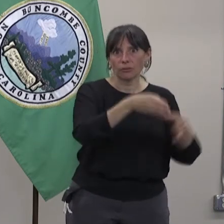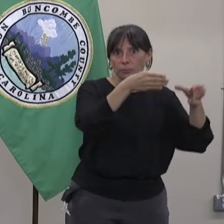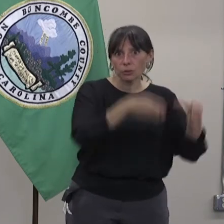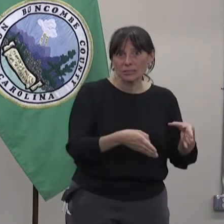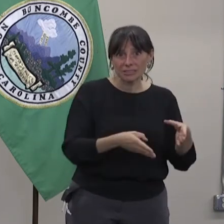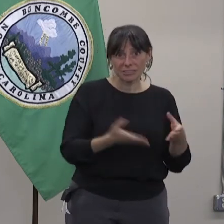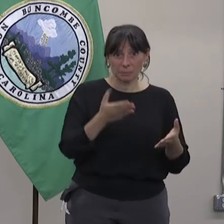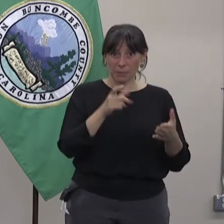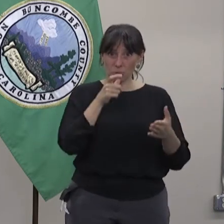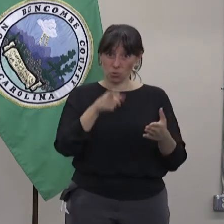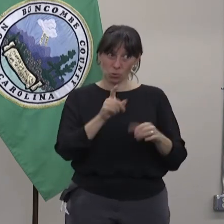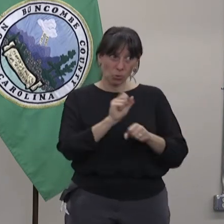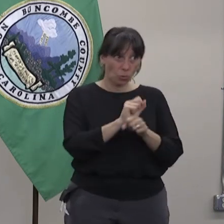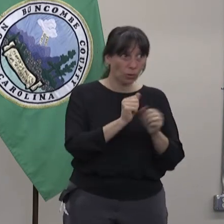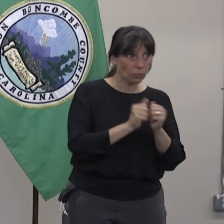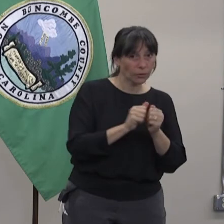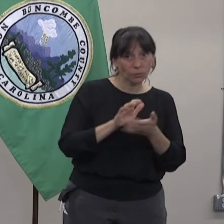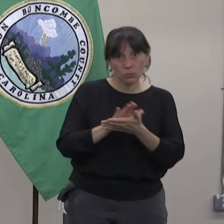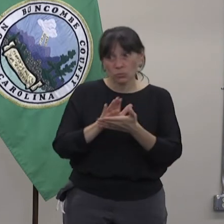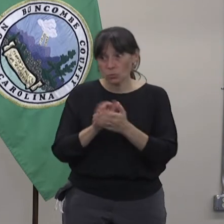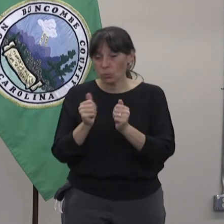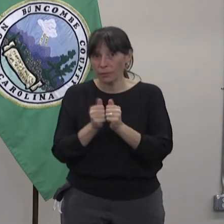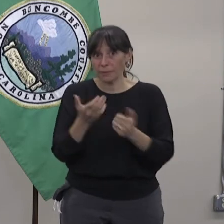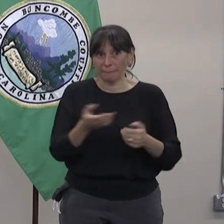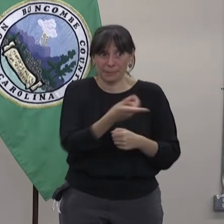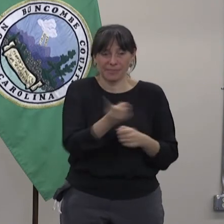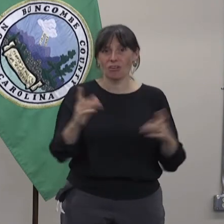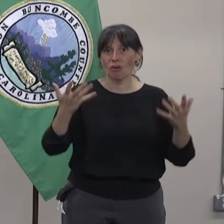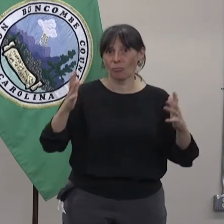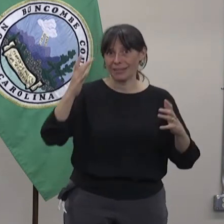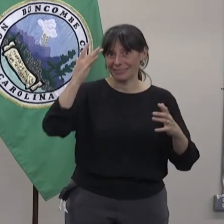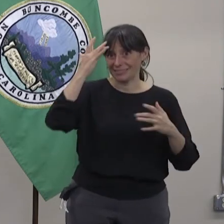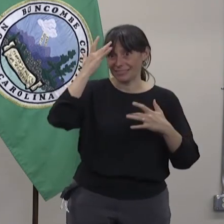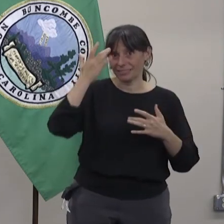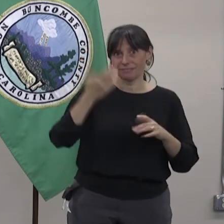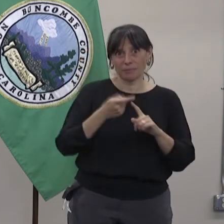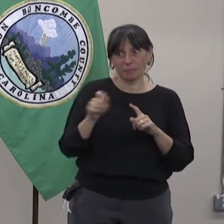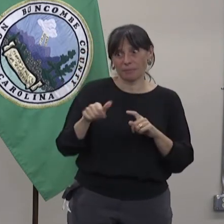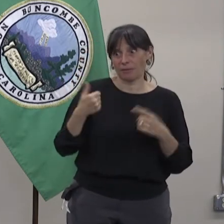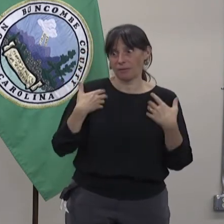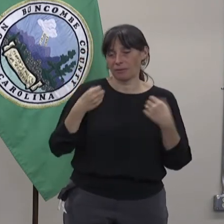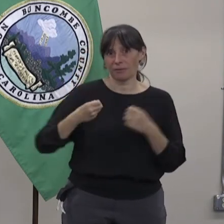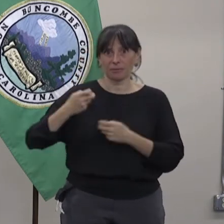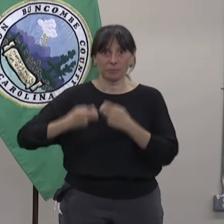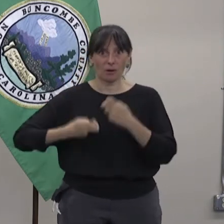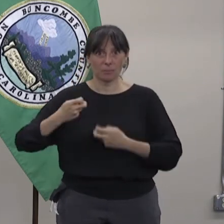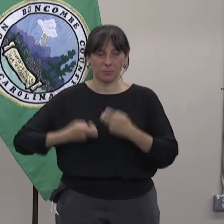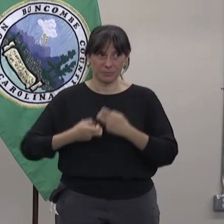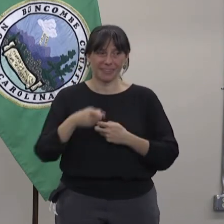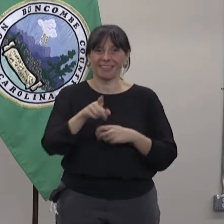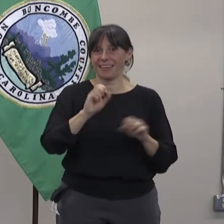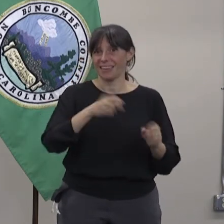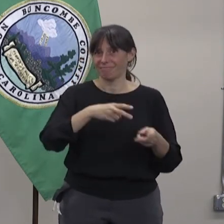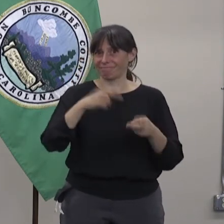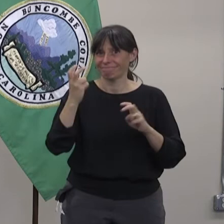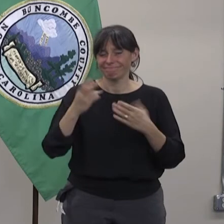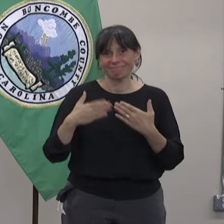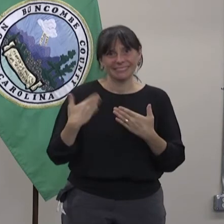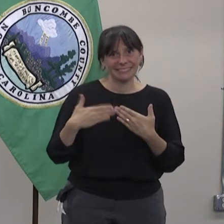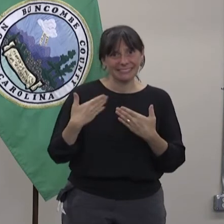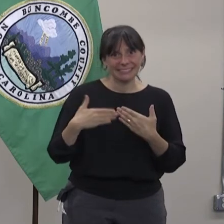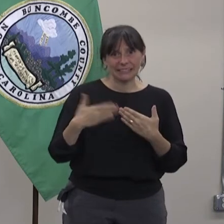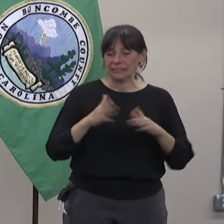underlying health conditions or other risk factors that put them at risk for severe illness. You should stay at